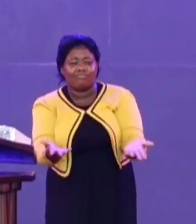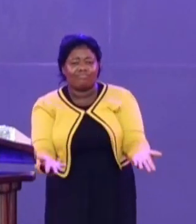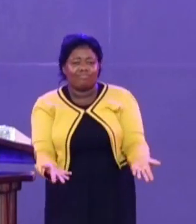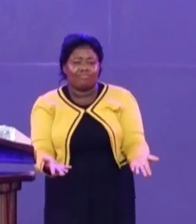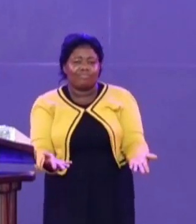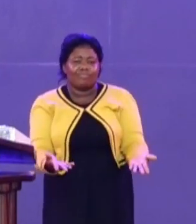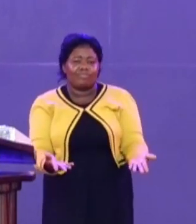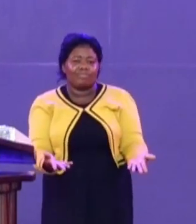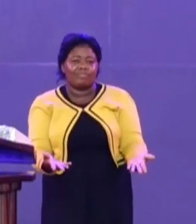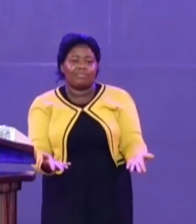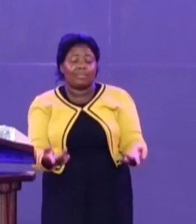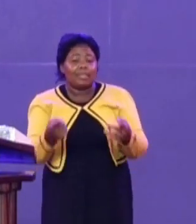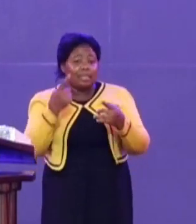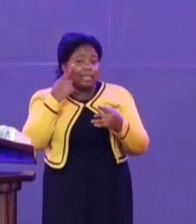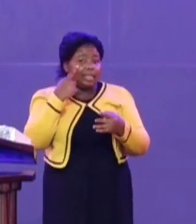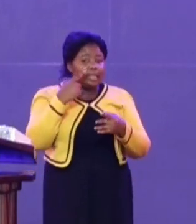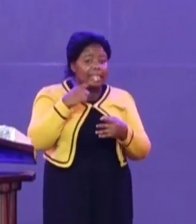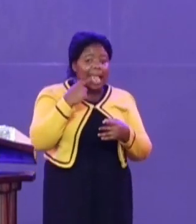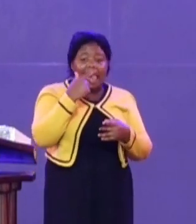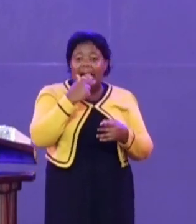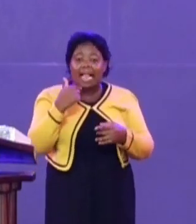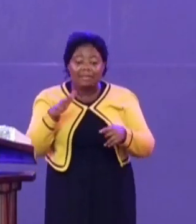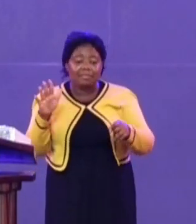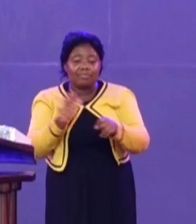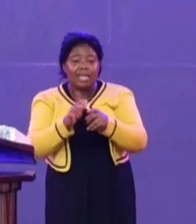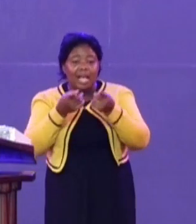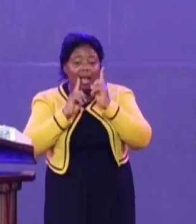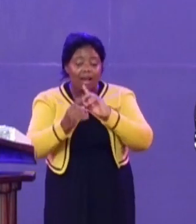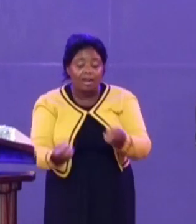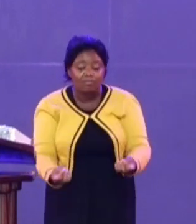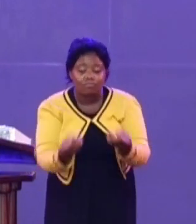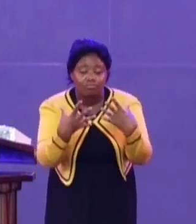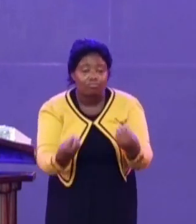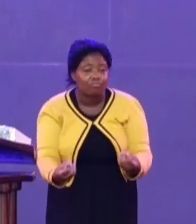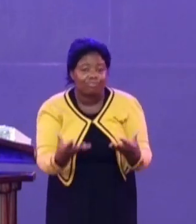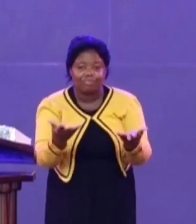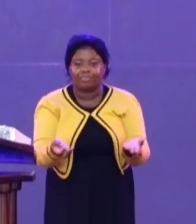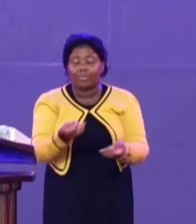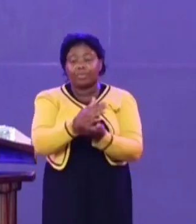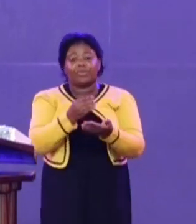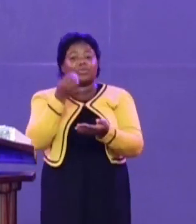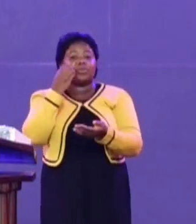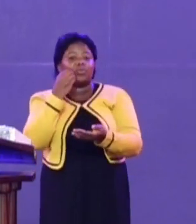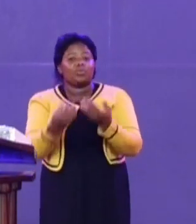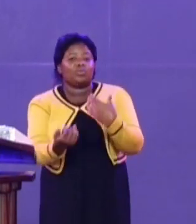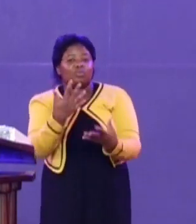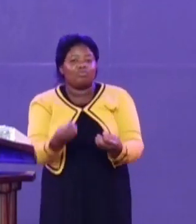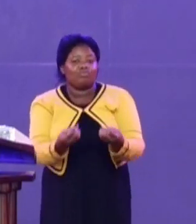on grass. I imagine that tongue was green because he was feeding on grass.